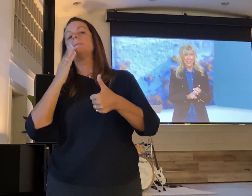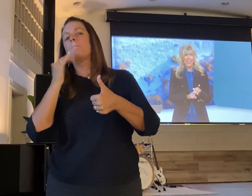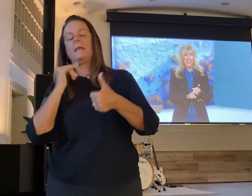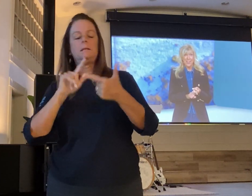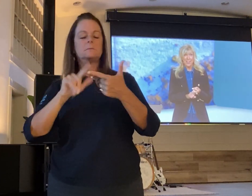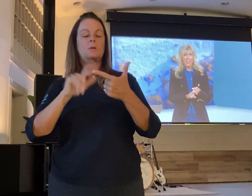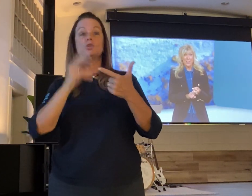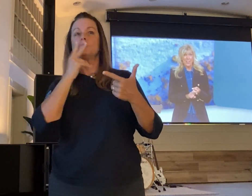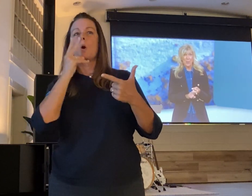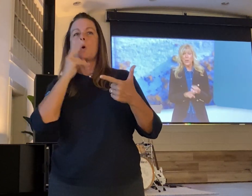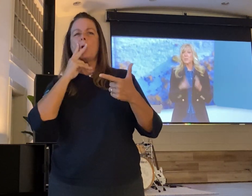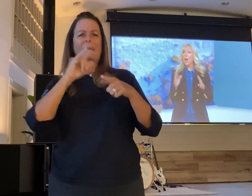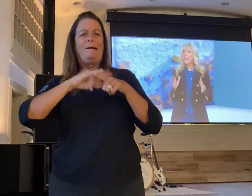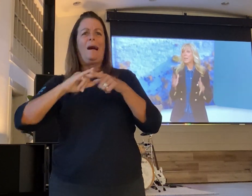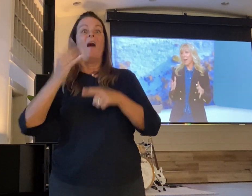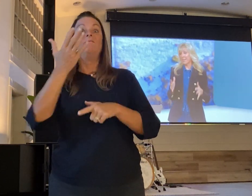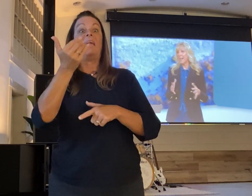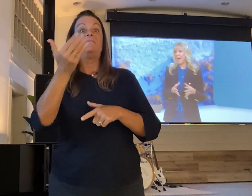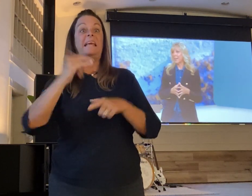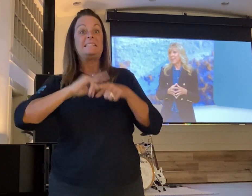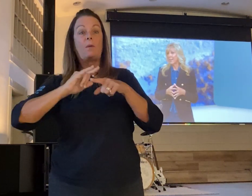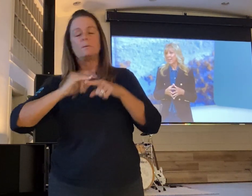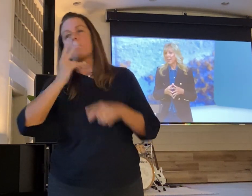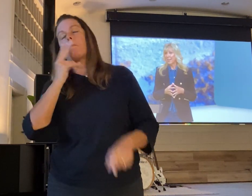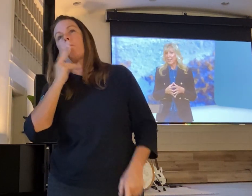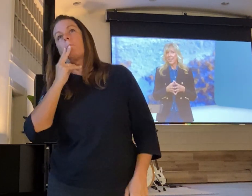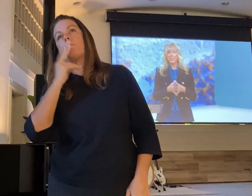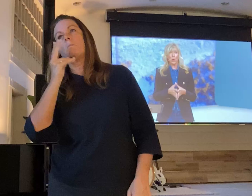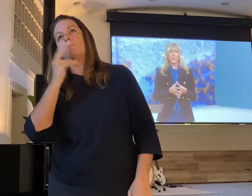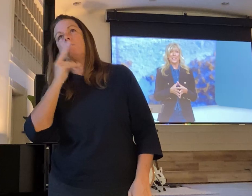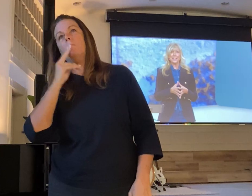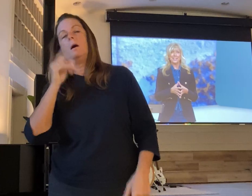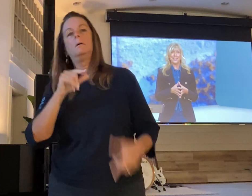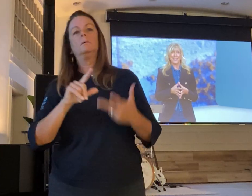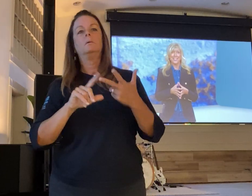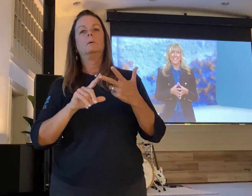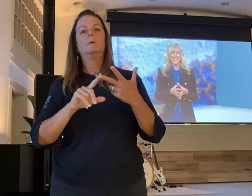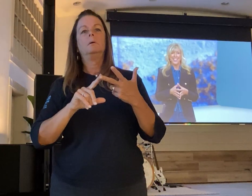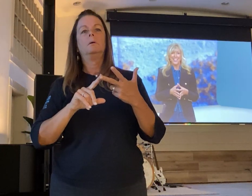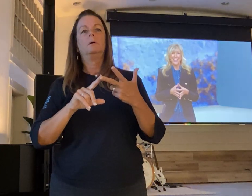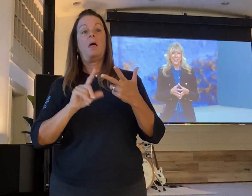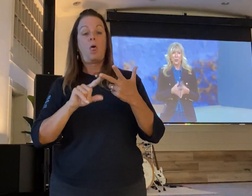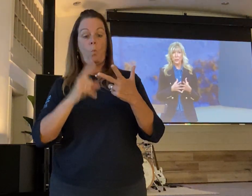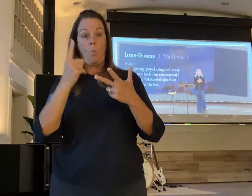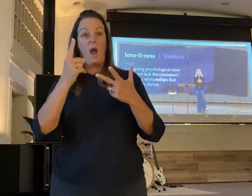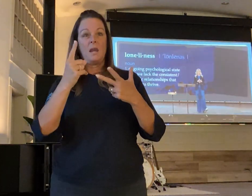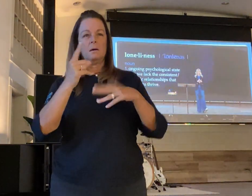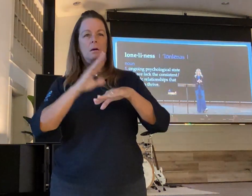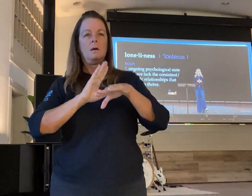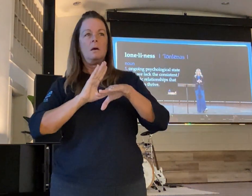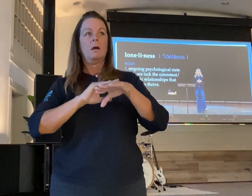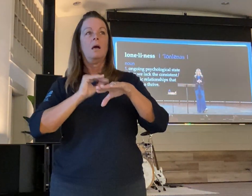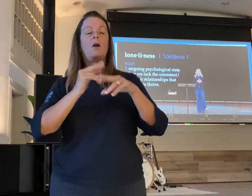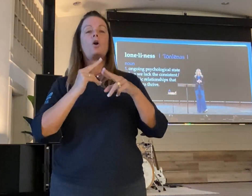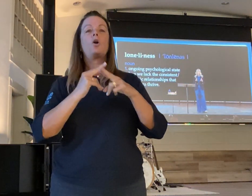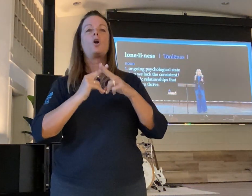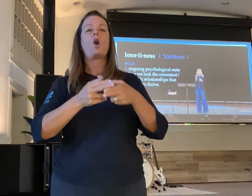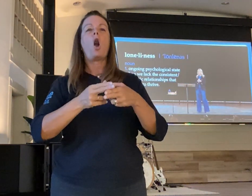day. What I'm talking about today is loneliness.